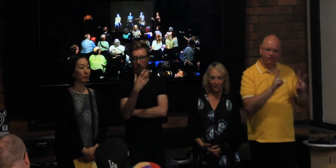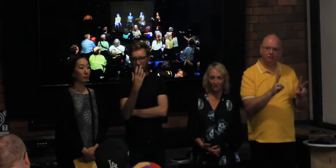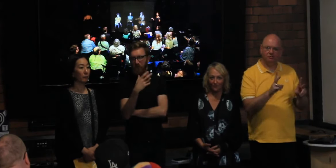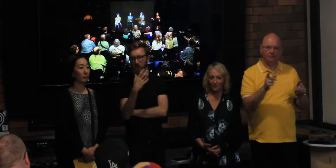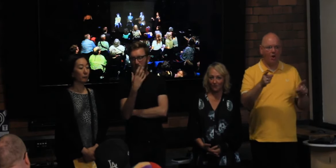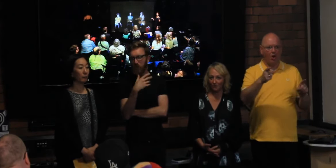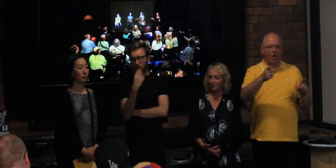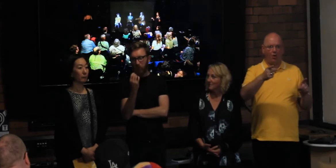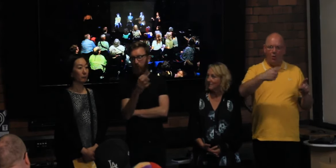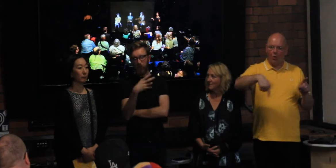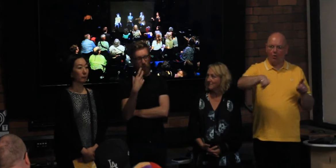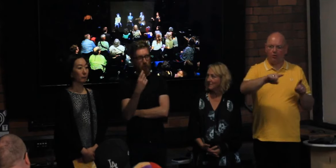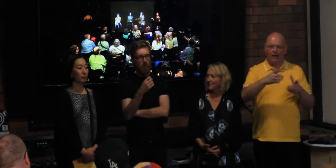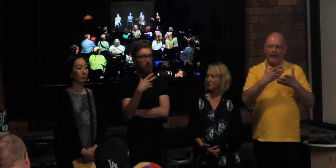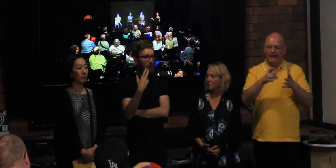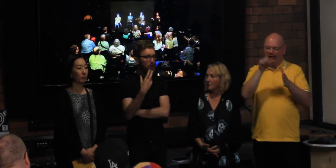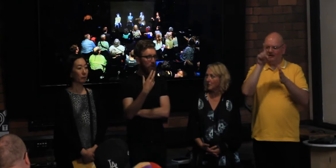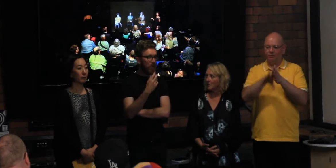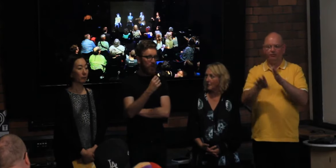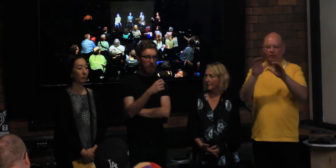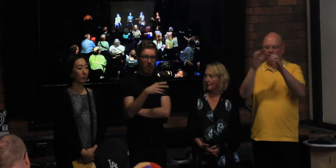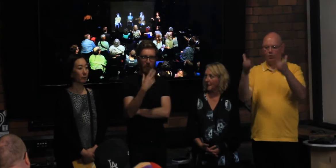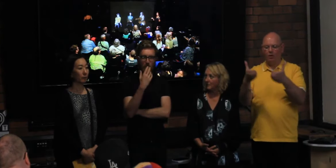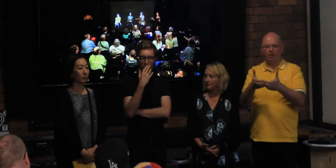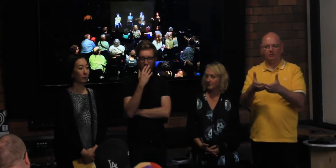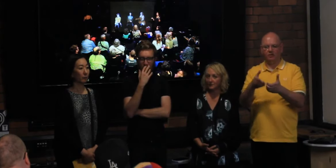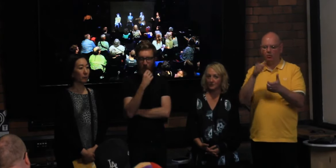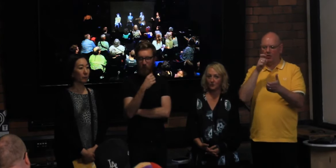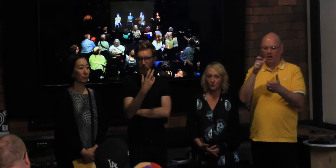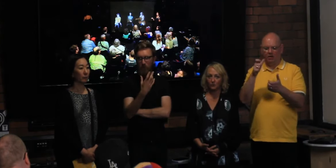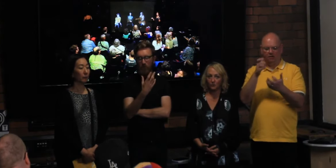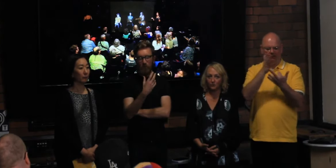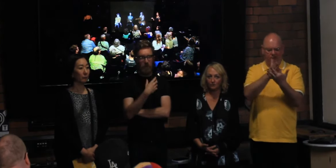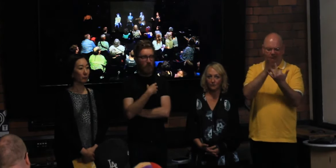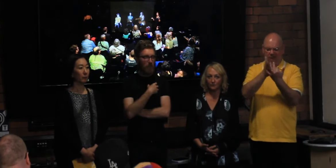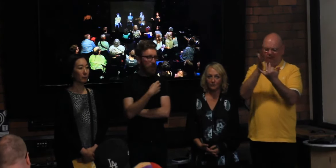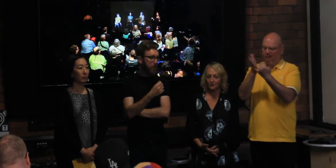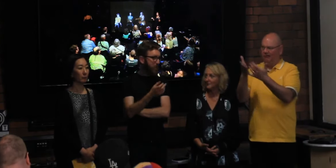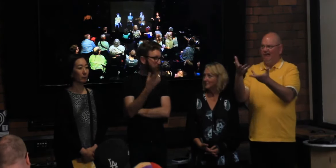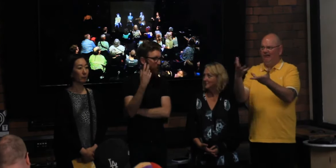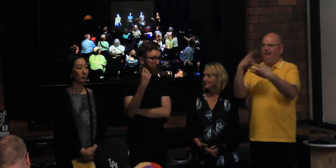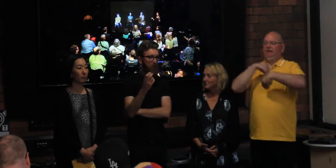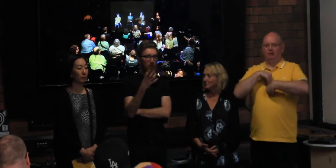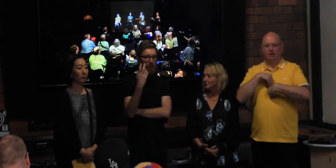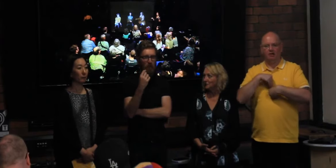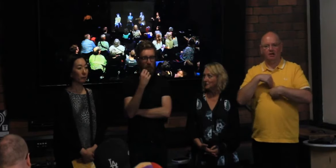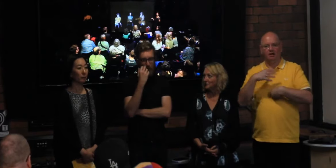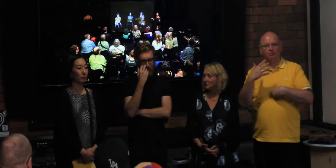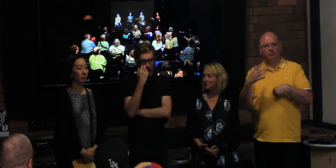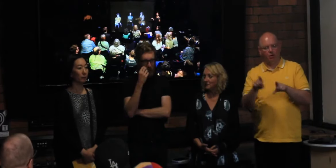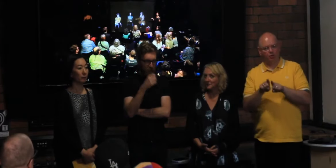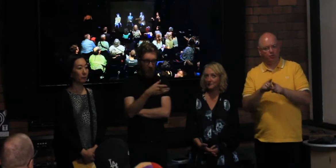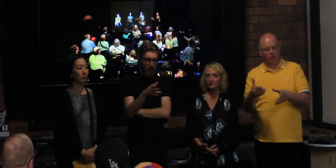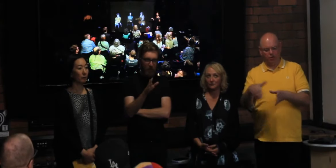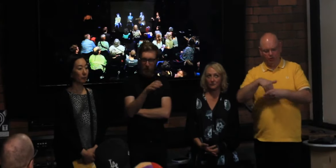fractured versions of the world. We're all filtering it through our own set of experiences and our own assumptions based on all this kind of confusing